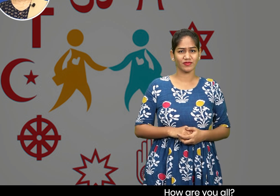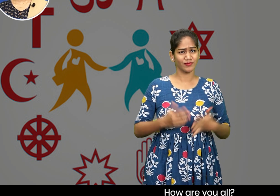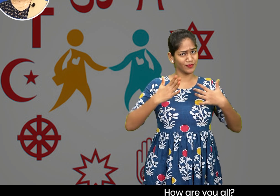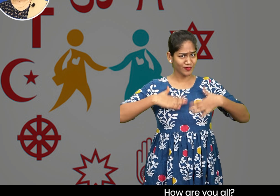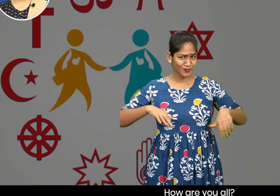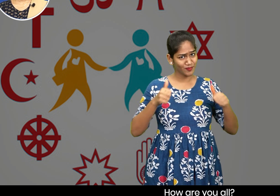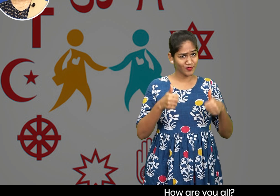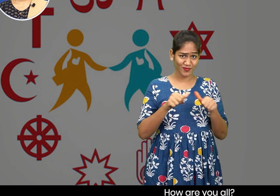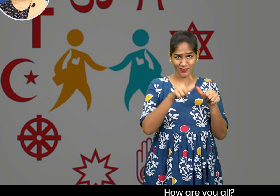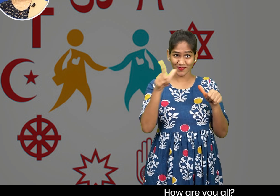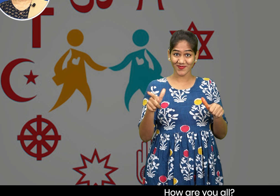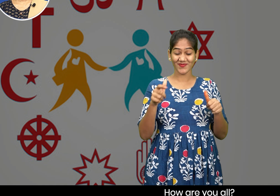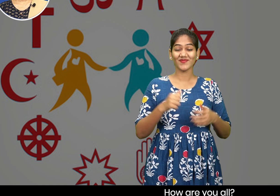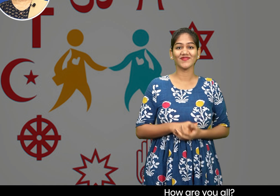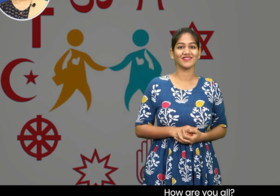How are you all?